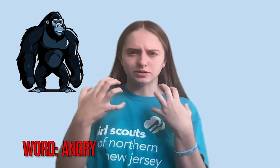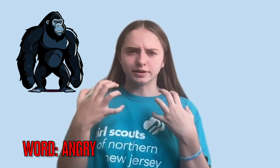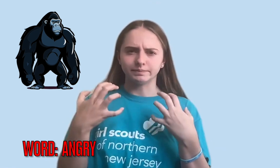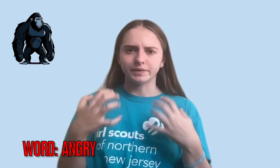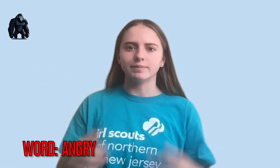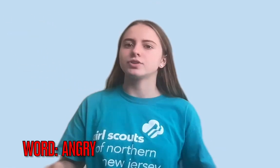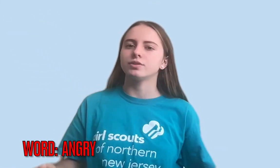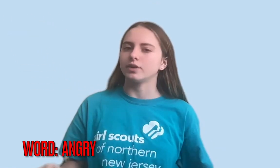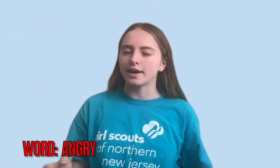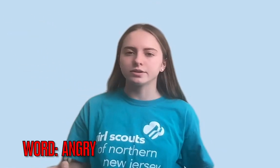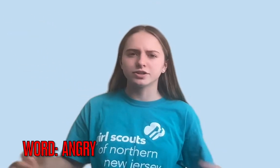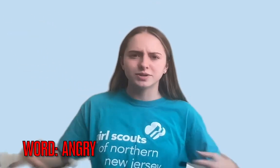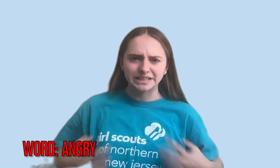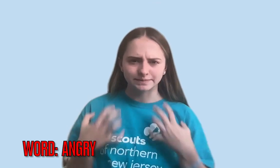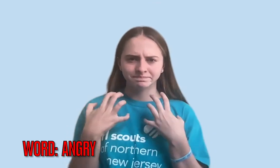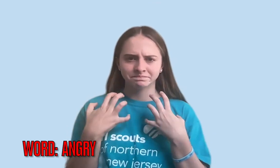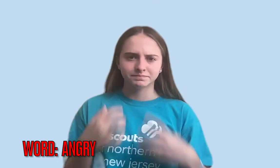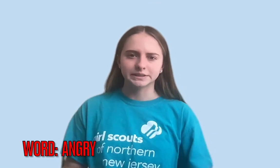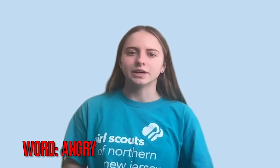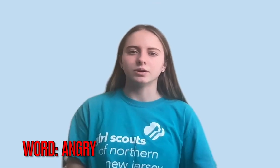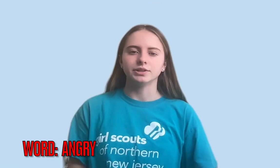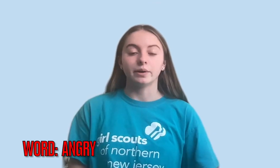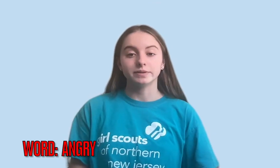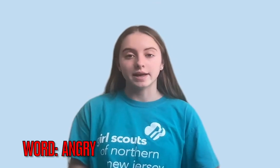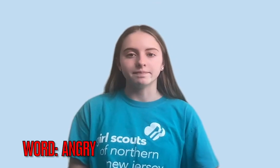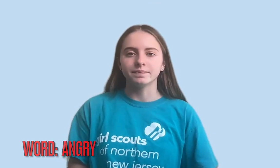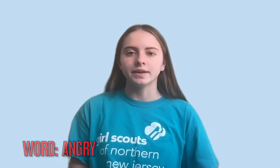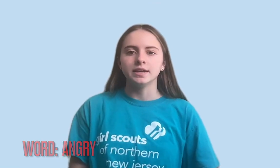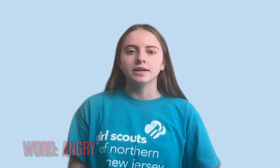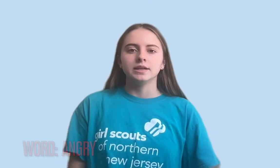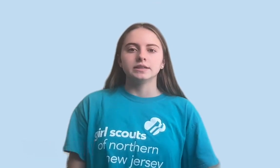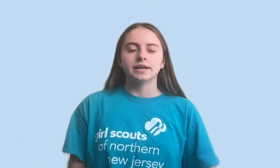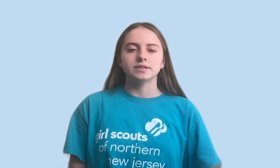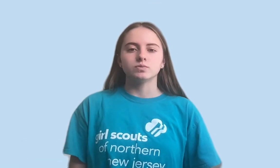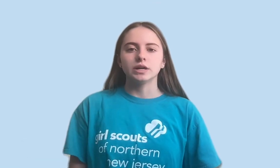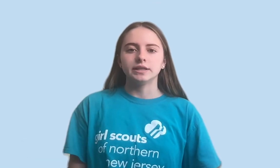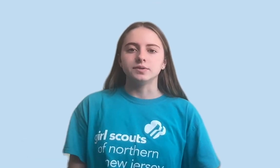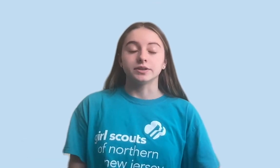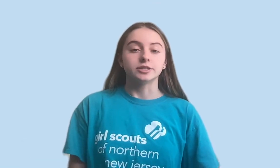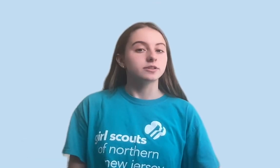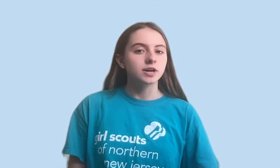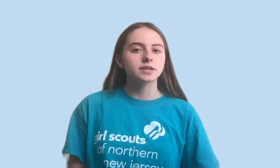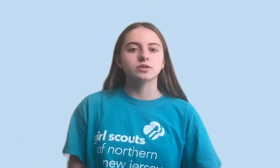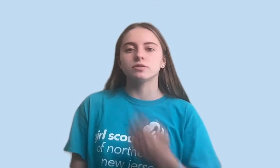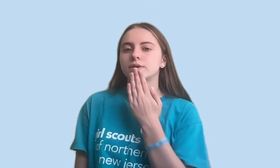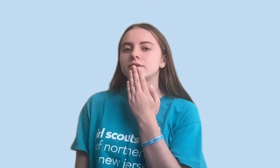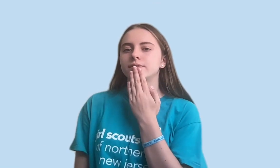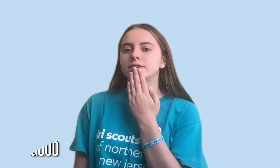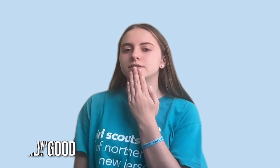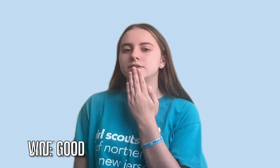angry, and make sure you look angry when you're doing it. So you're upset. Next word that you can learn is good. So you'll bring your fingers to